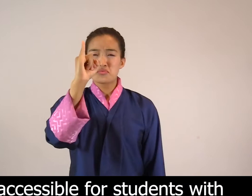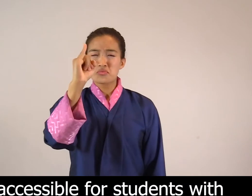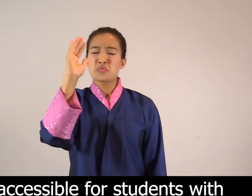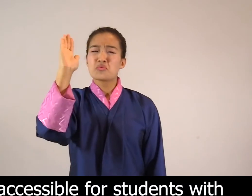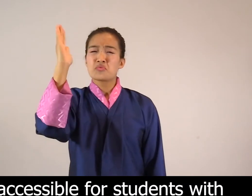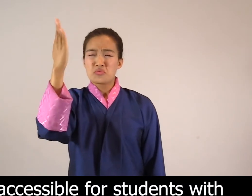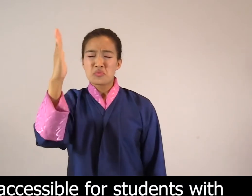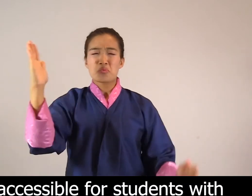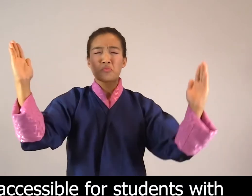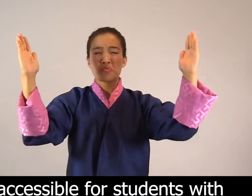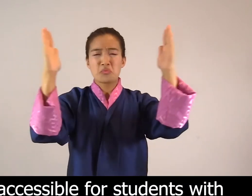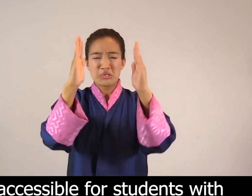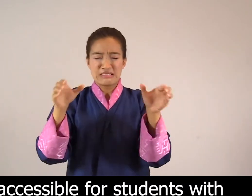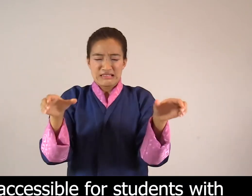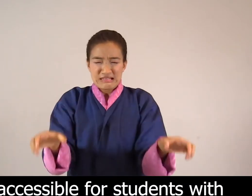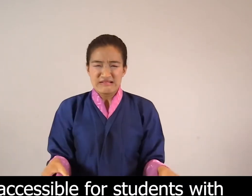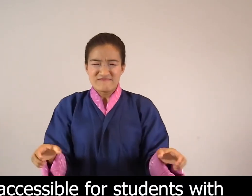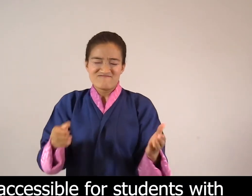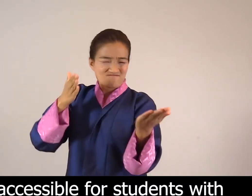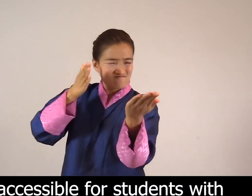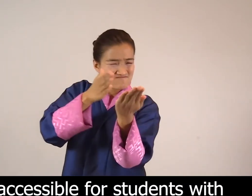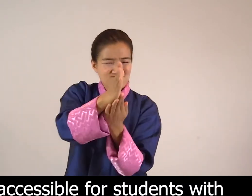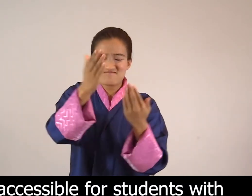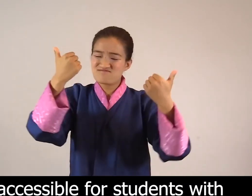in and around school.